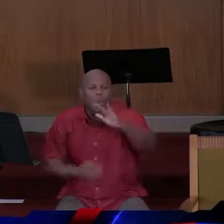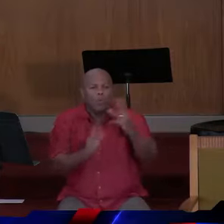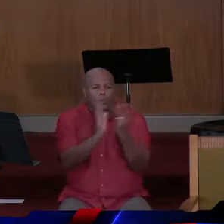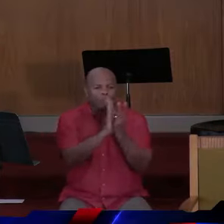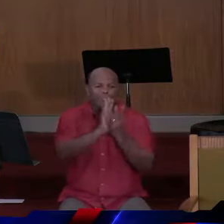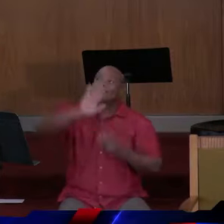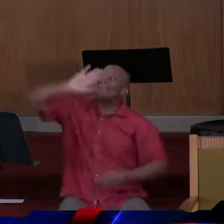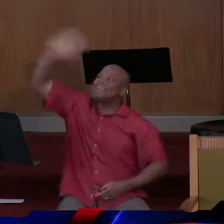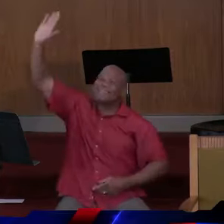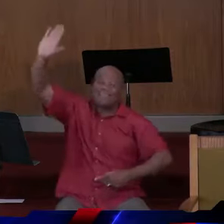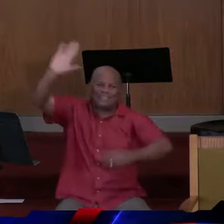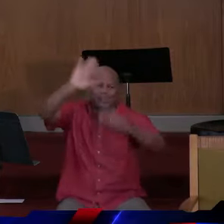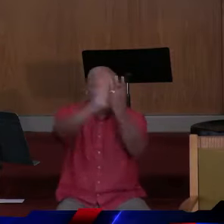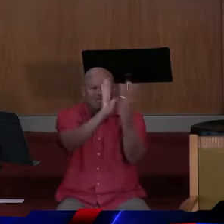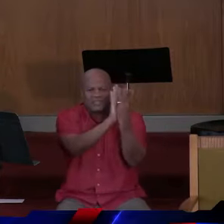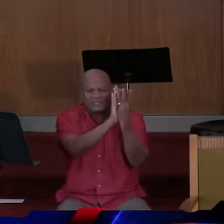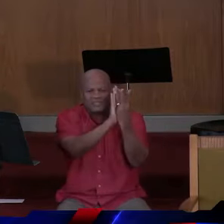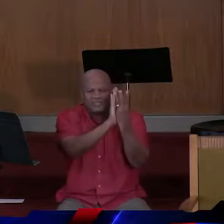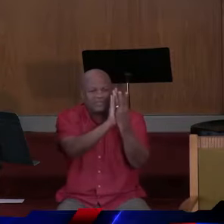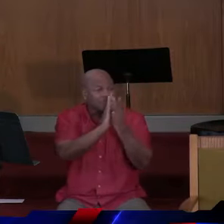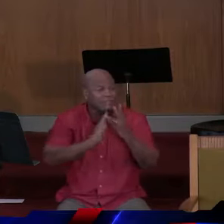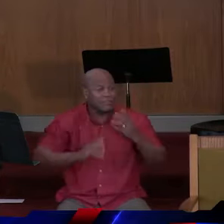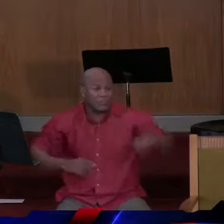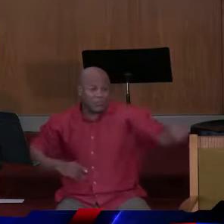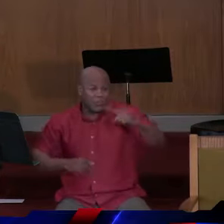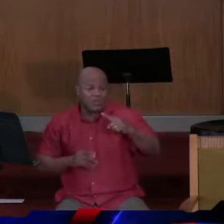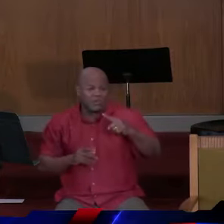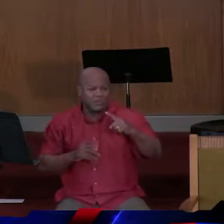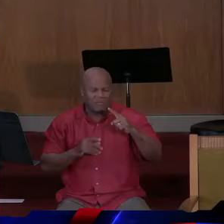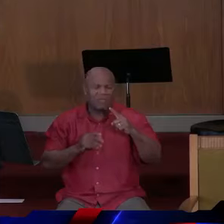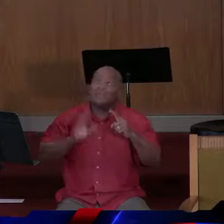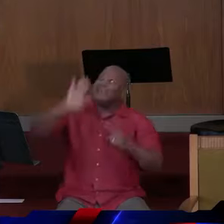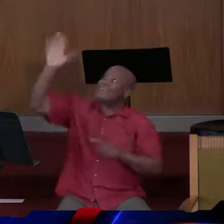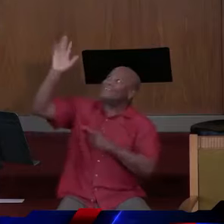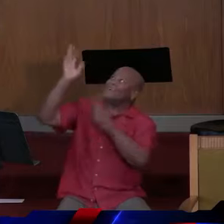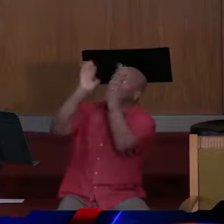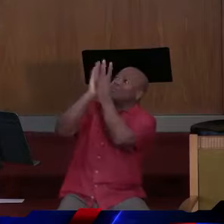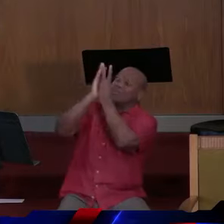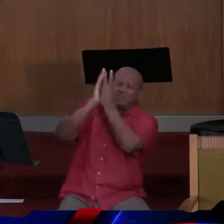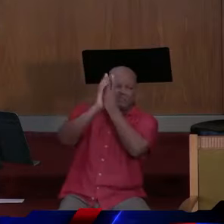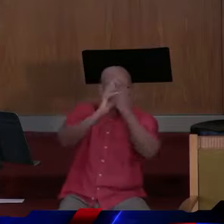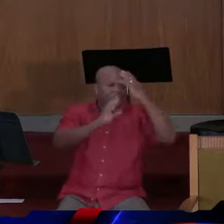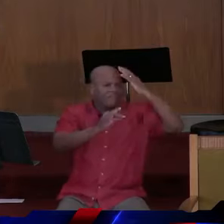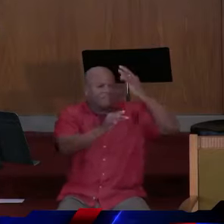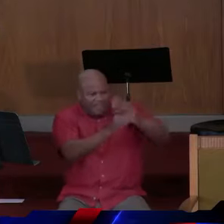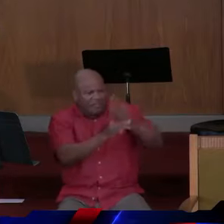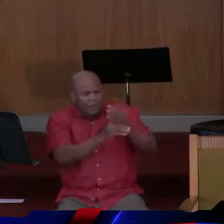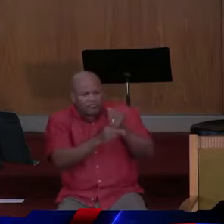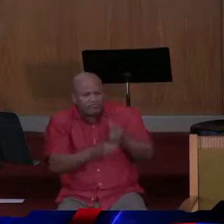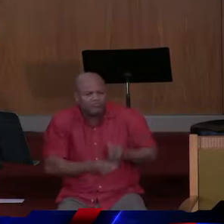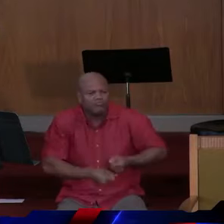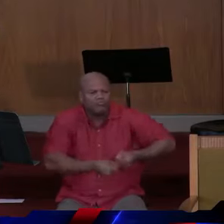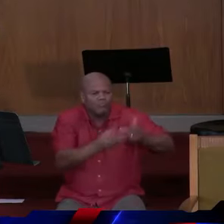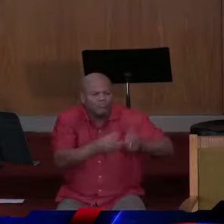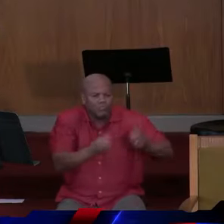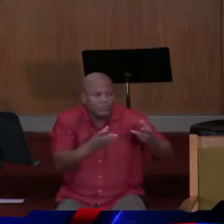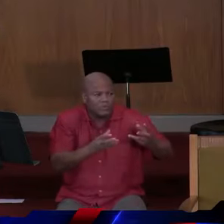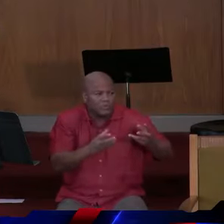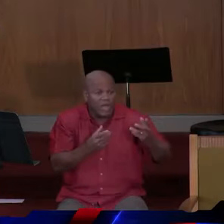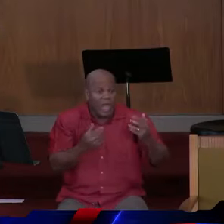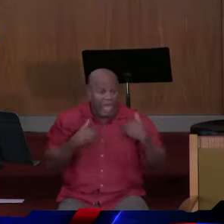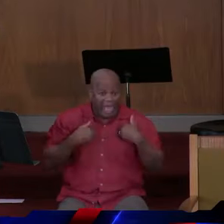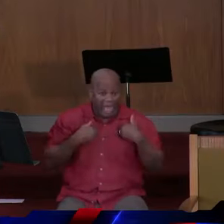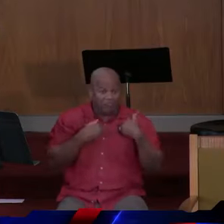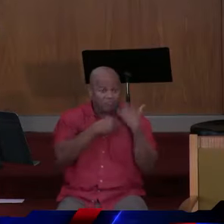Now, we're called to be faithful with the witness. Come on, talk to me. If you got a calling on your life, it ain't your calling, it's